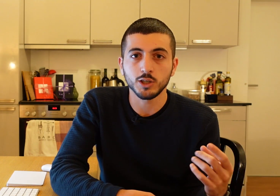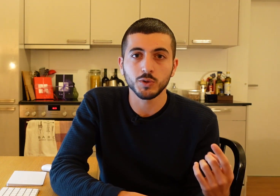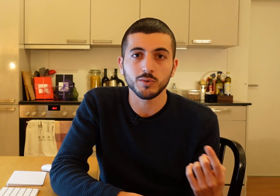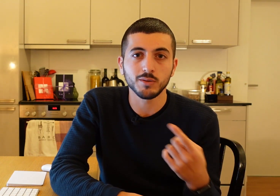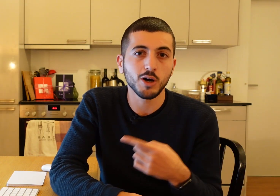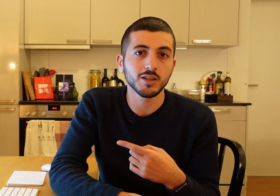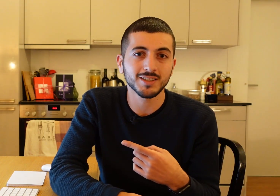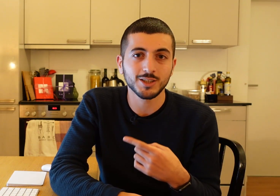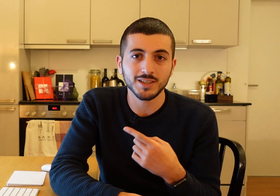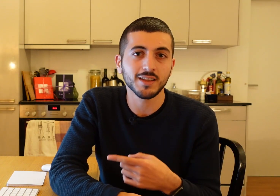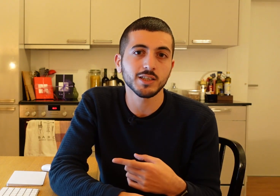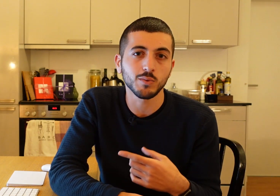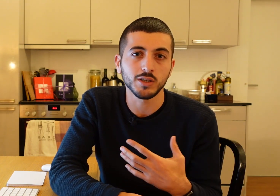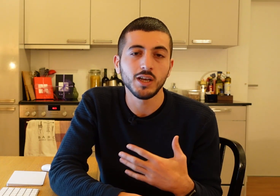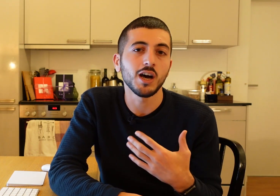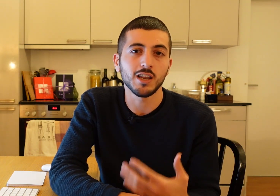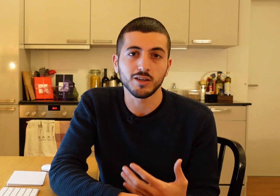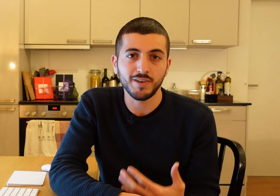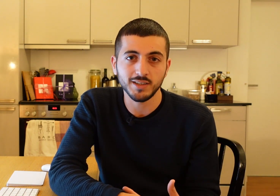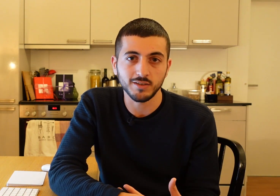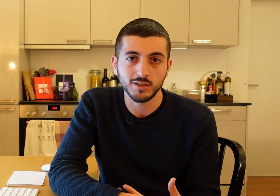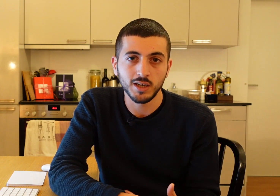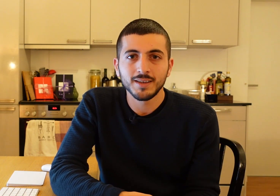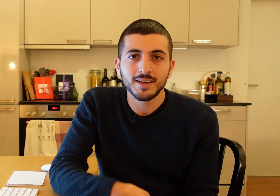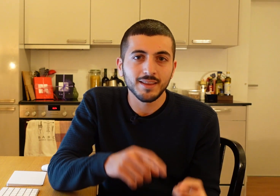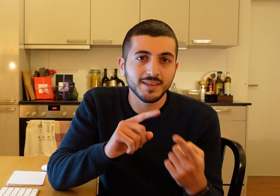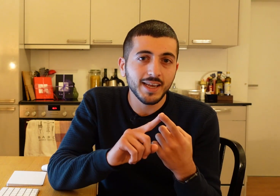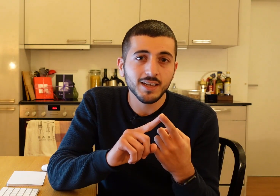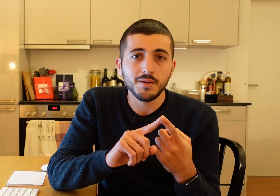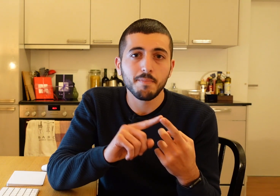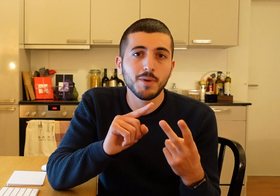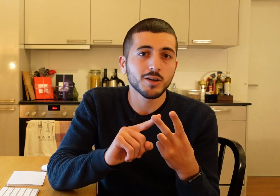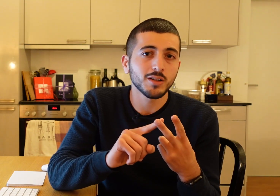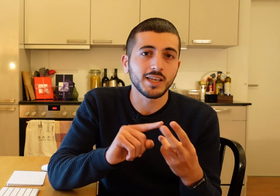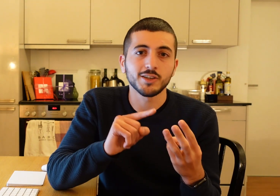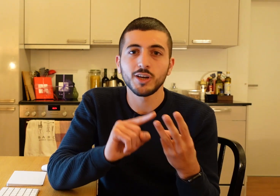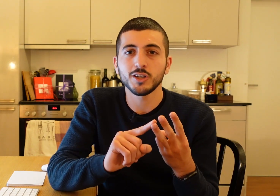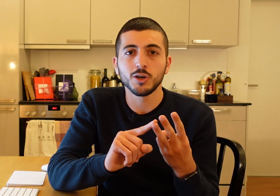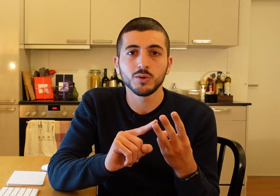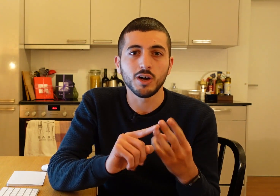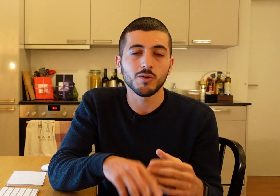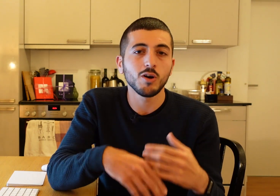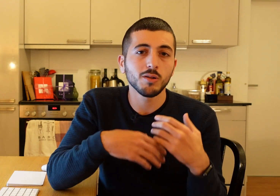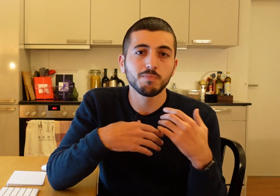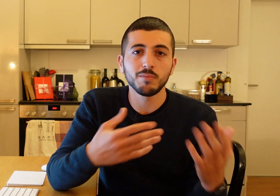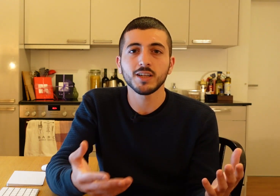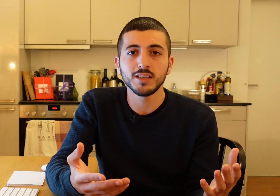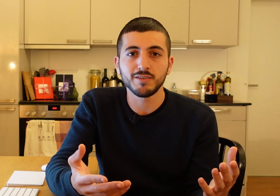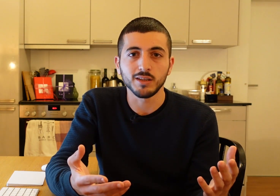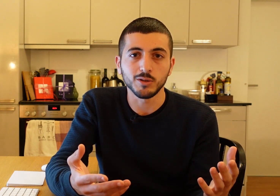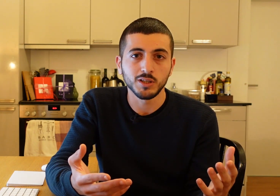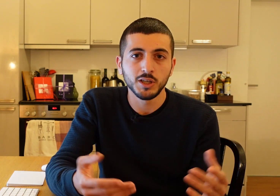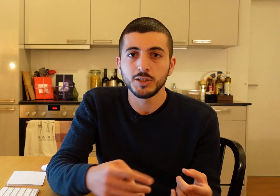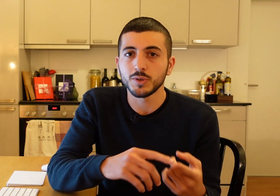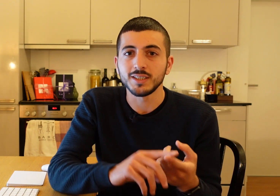and such we can run models just like this one a lot faster. The data, model, and training code are all publicly